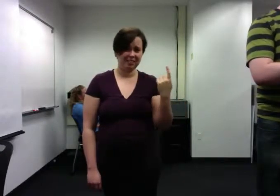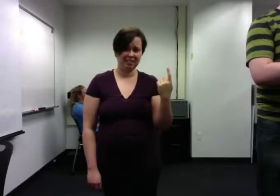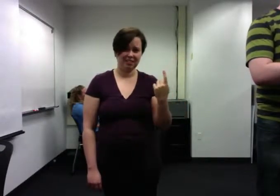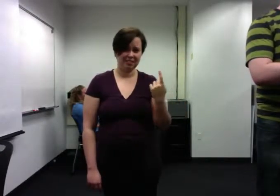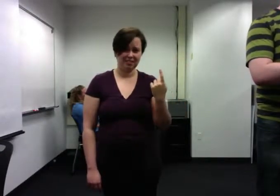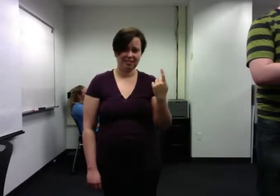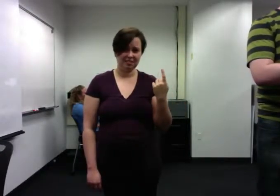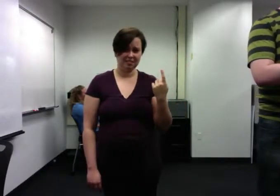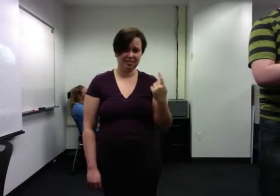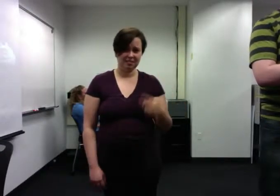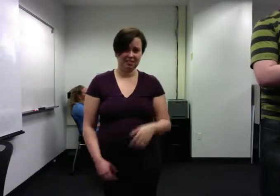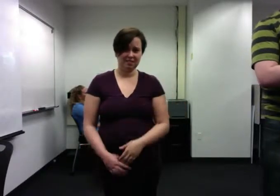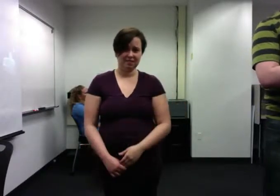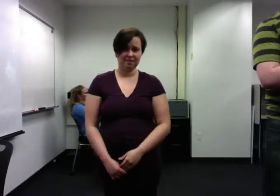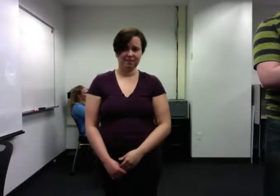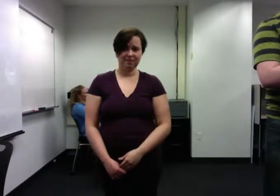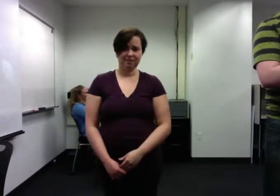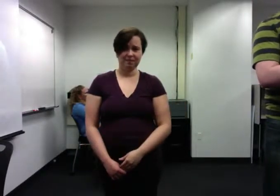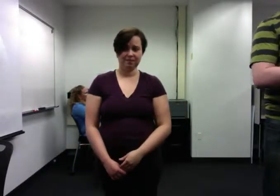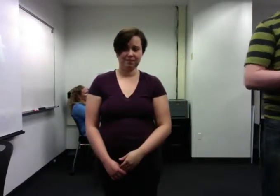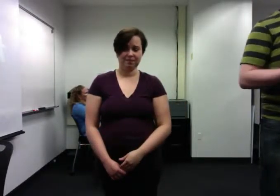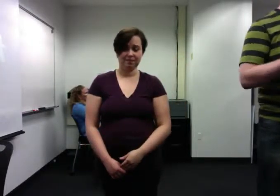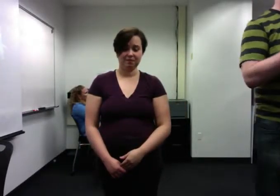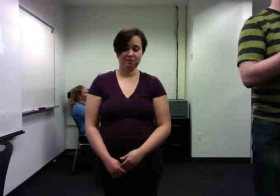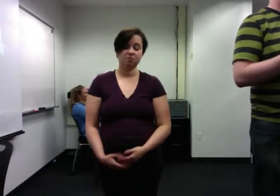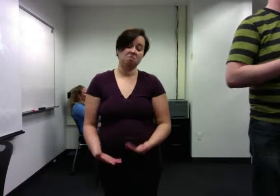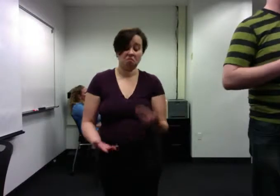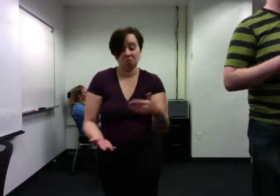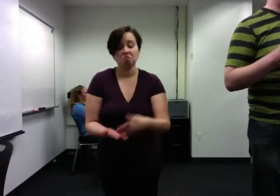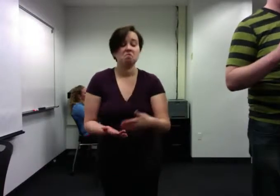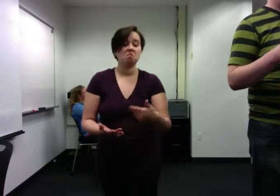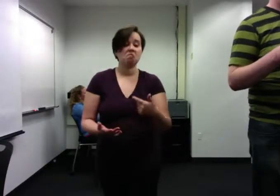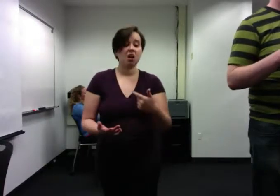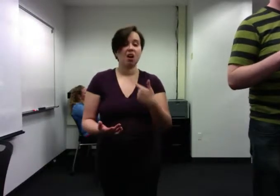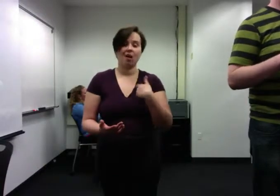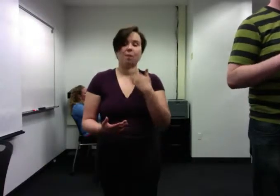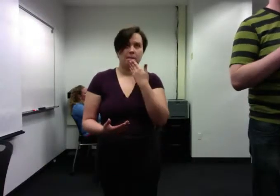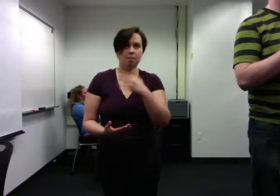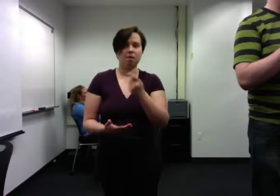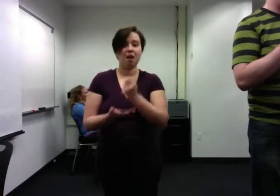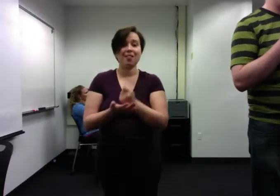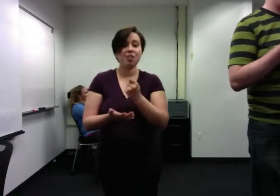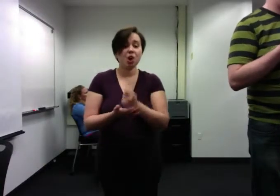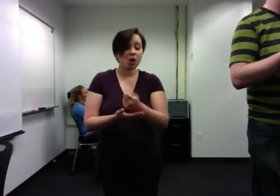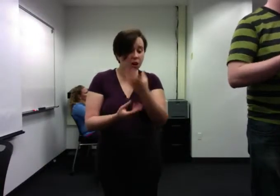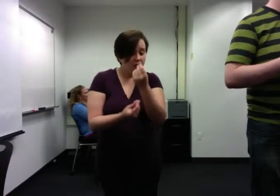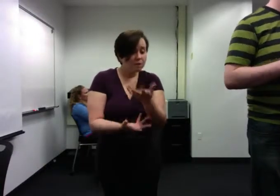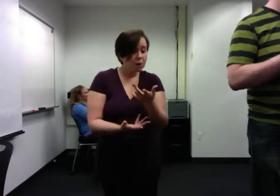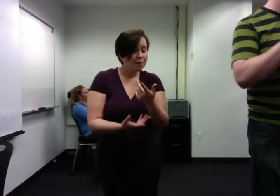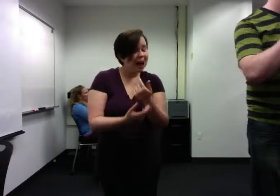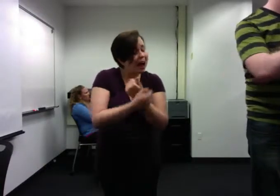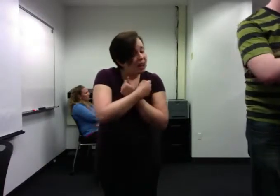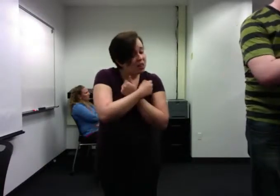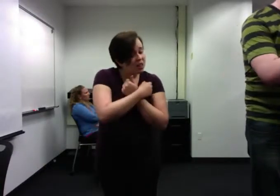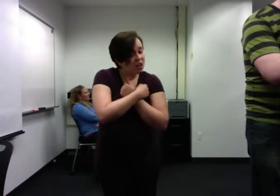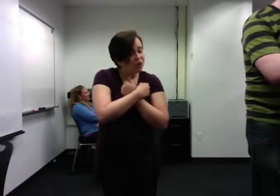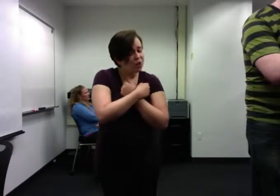And then, again, being a very bad therapist, I said, but I love you and I don't hurt you. And she says, that's because